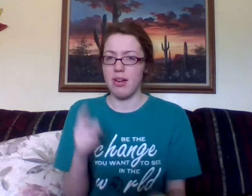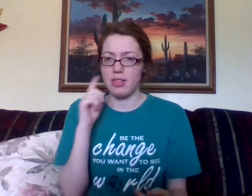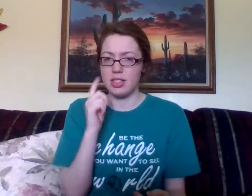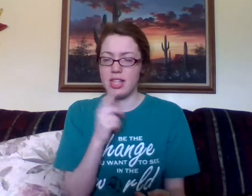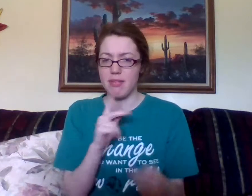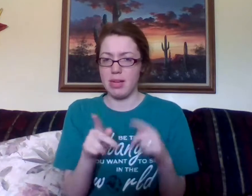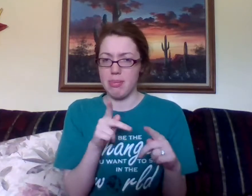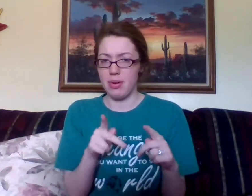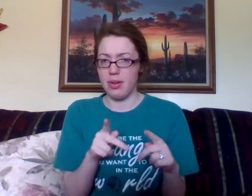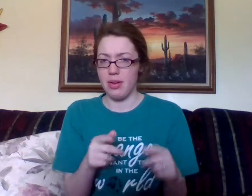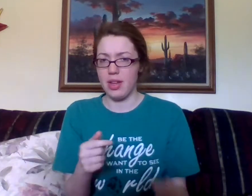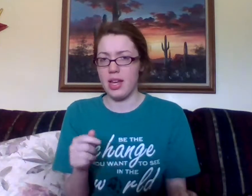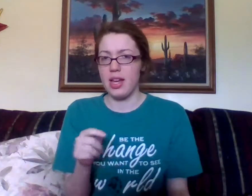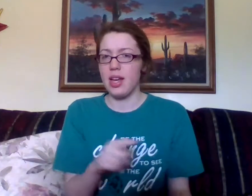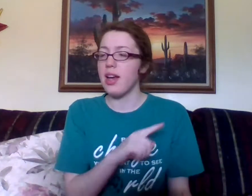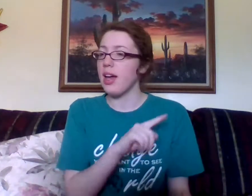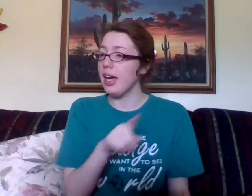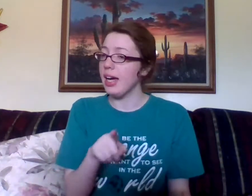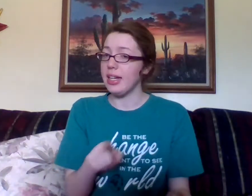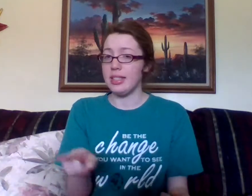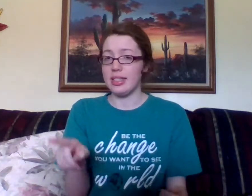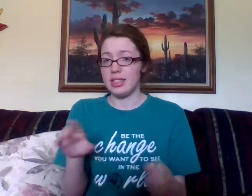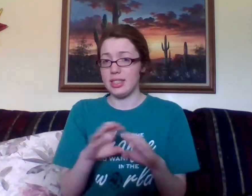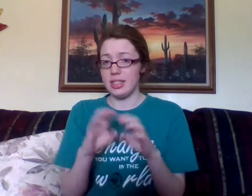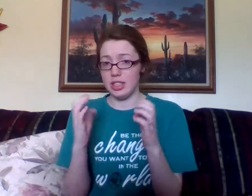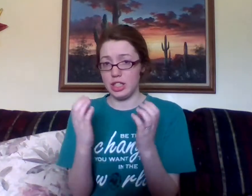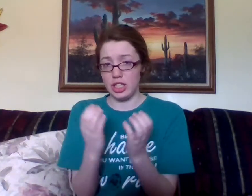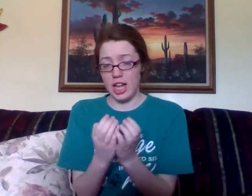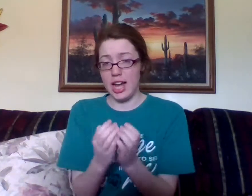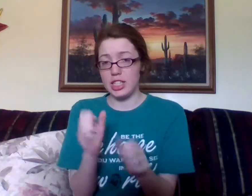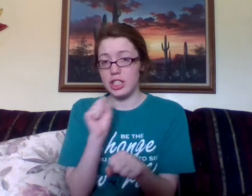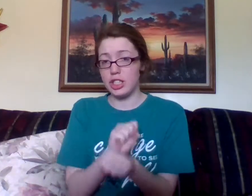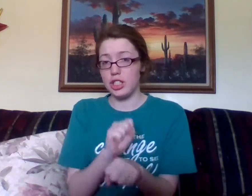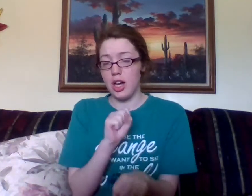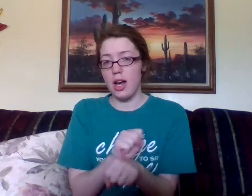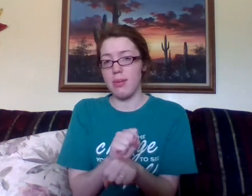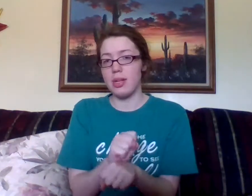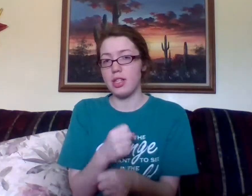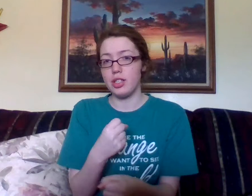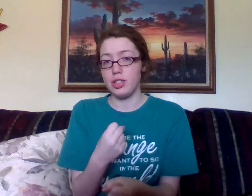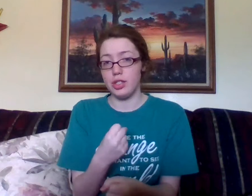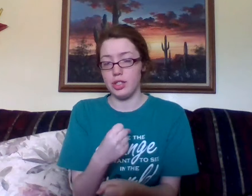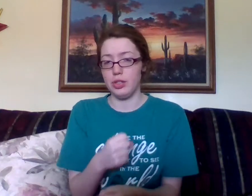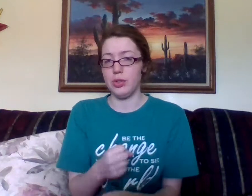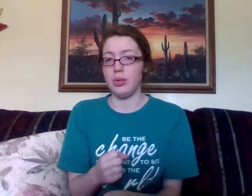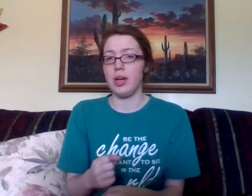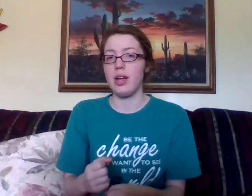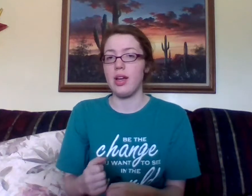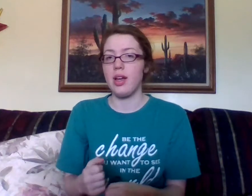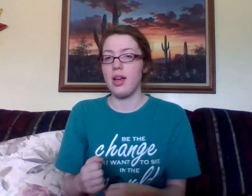about deaf people, and just class's job to